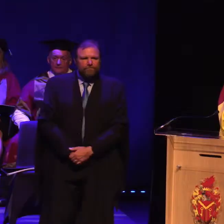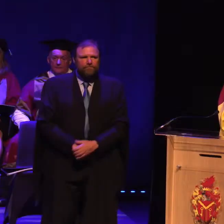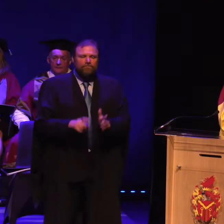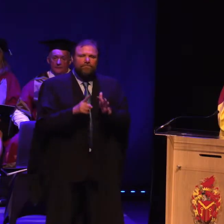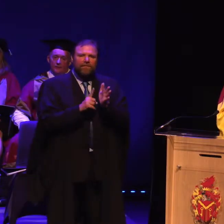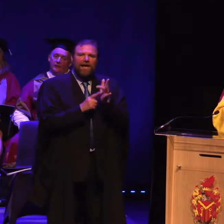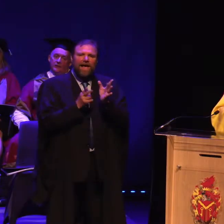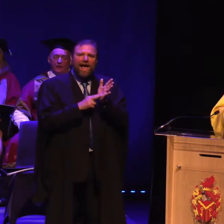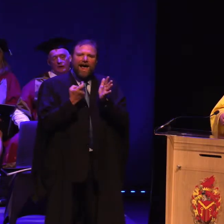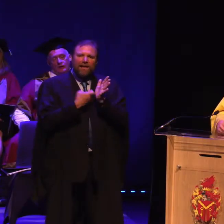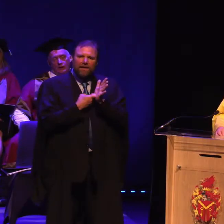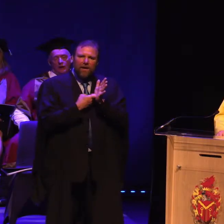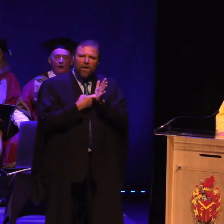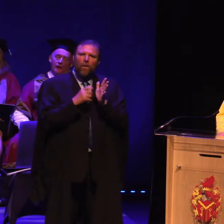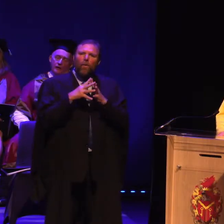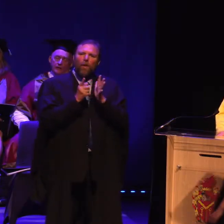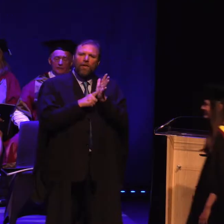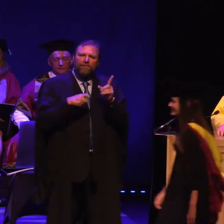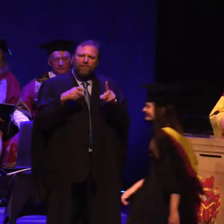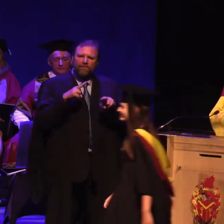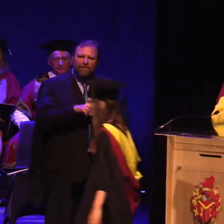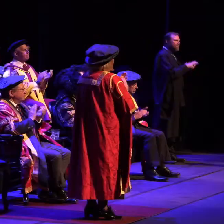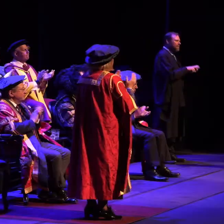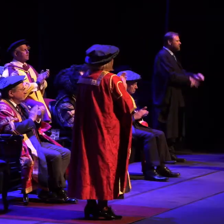Eleanor Walls.